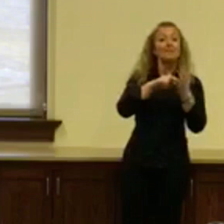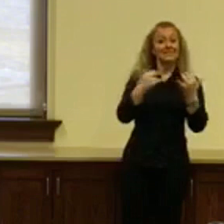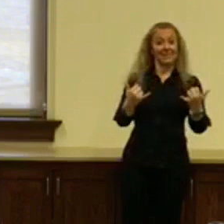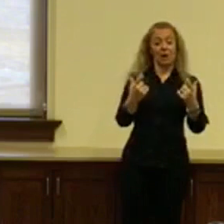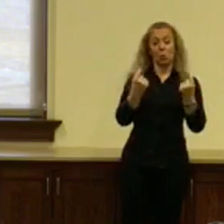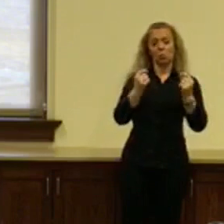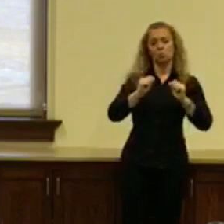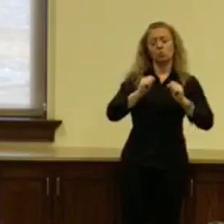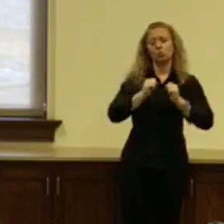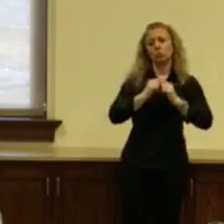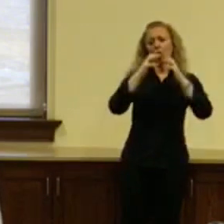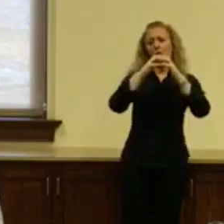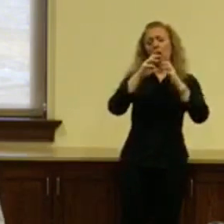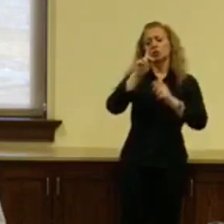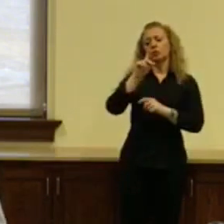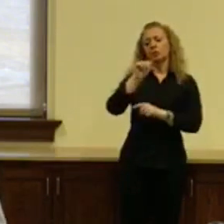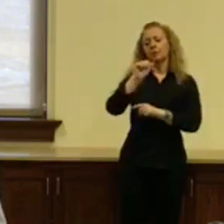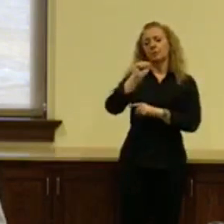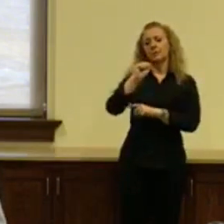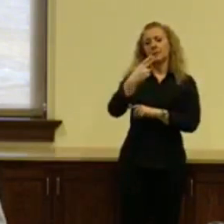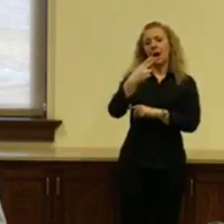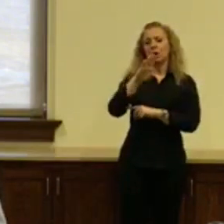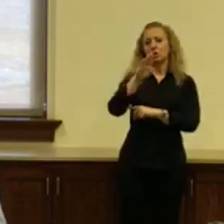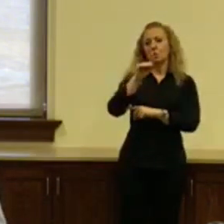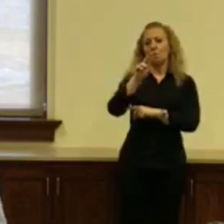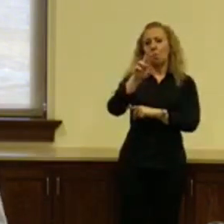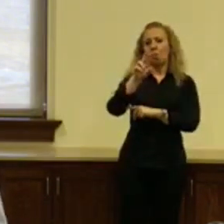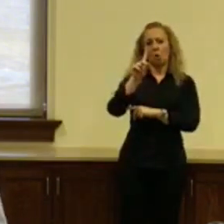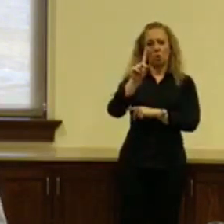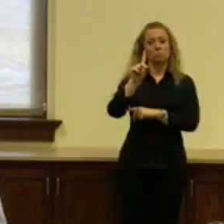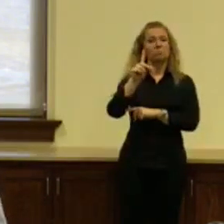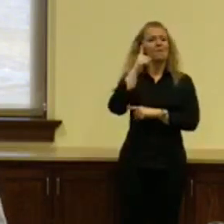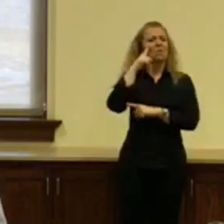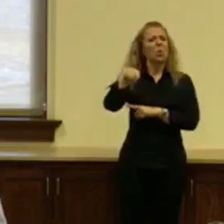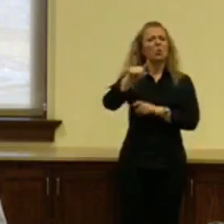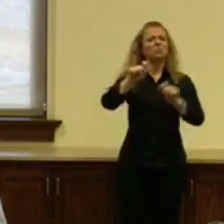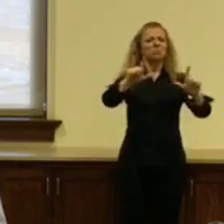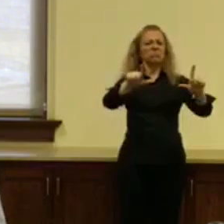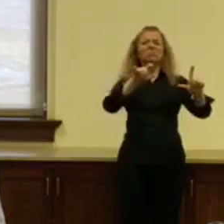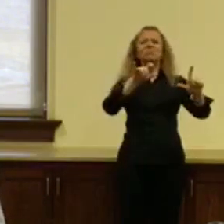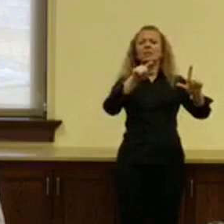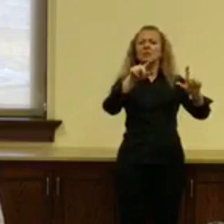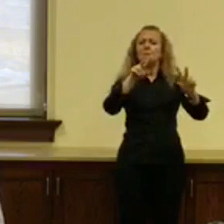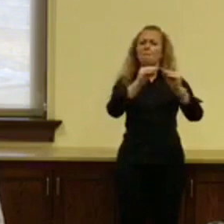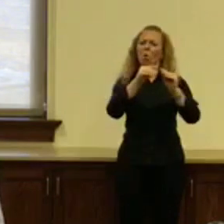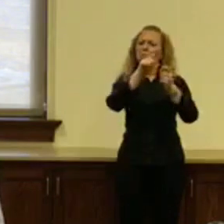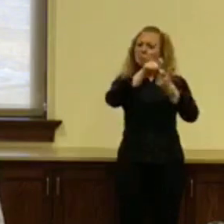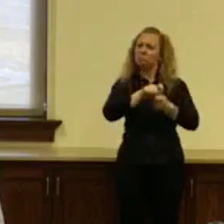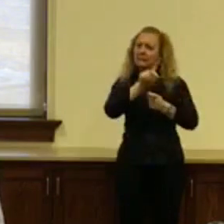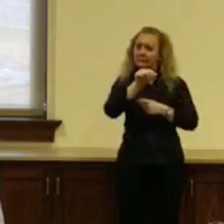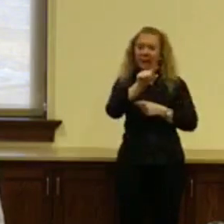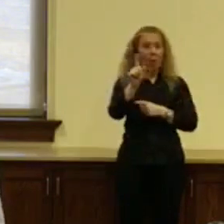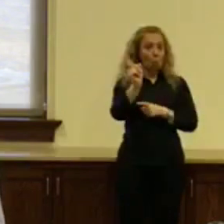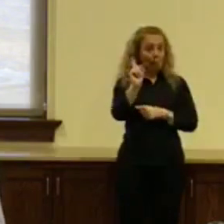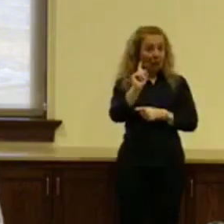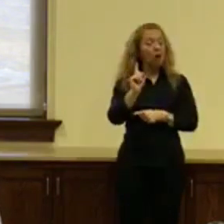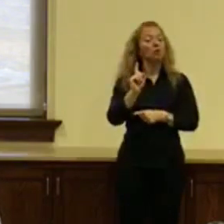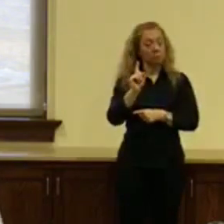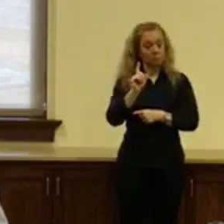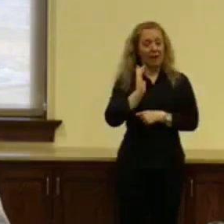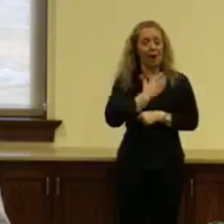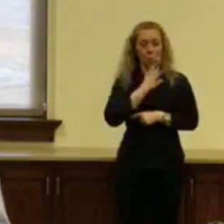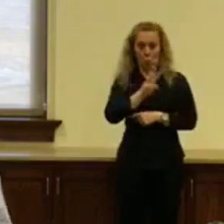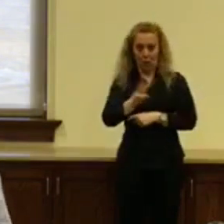a dashboard that provides more granular data. The dashboard is on the county's website and is accessible through the